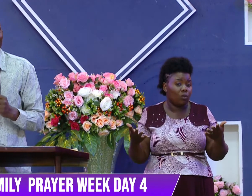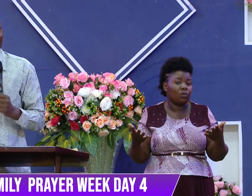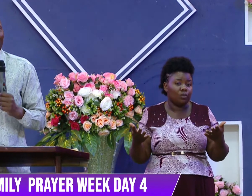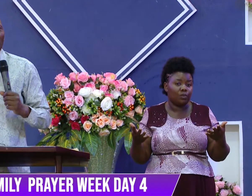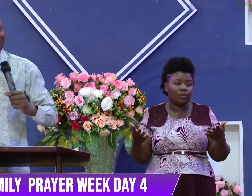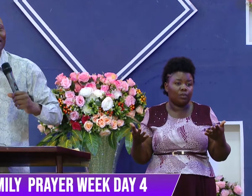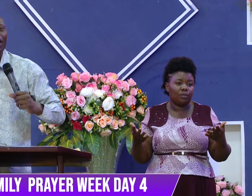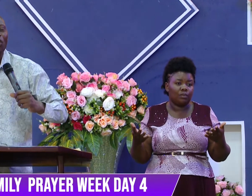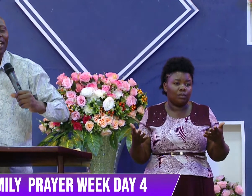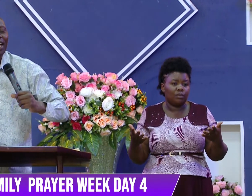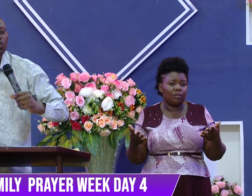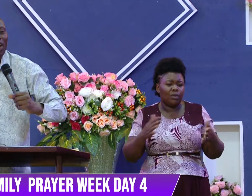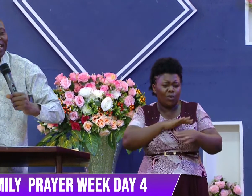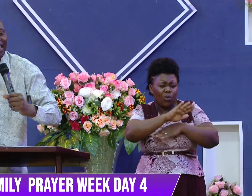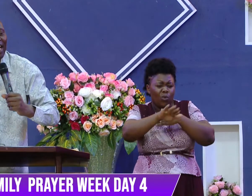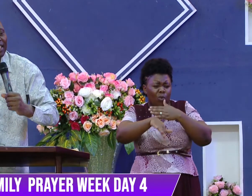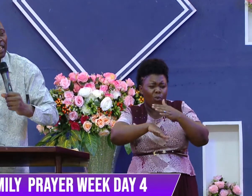than a